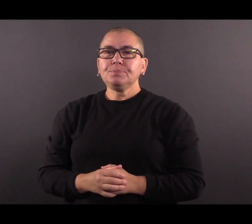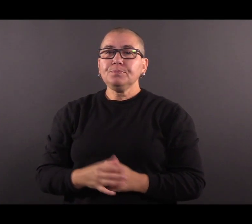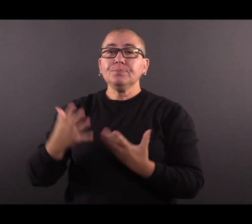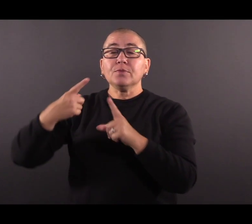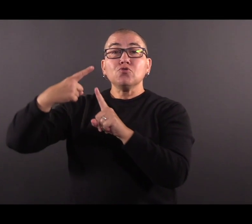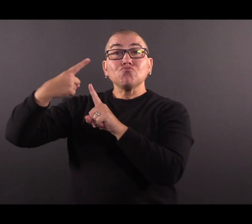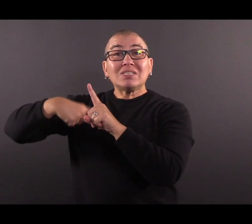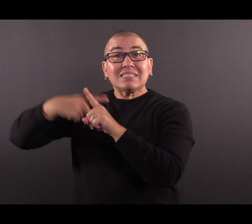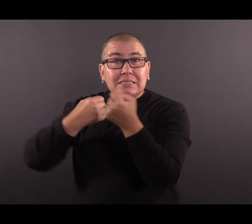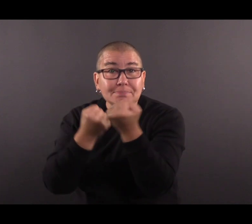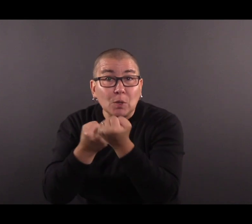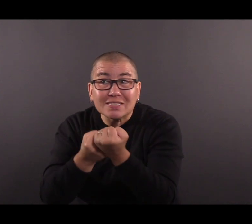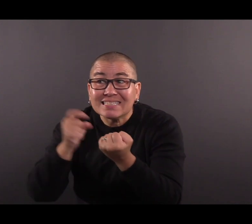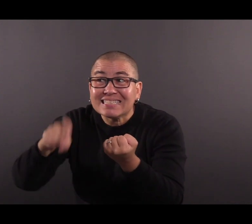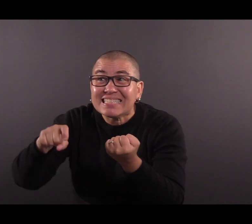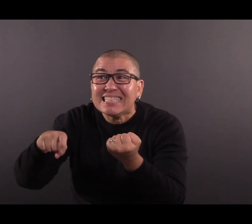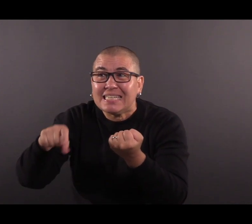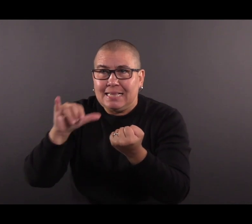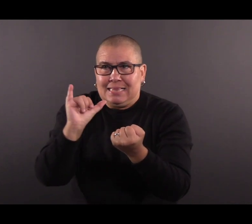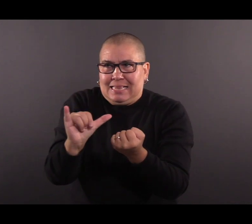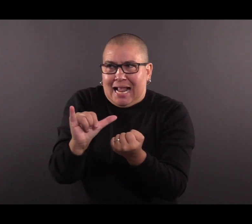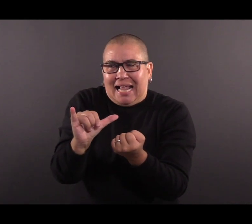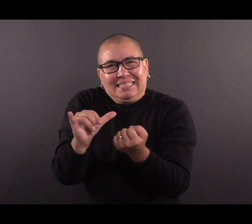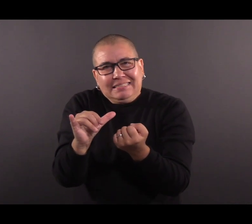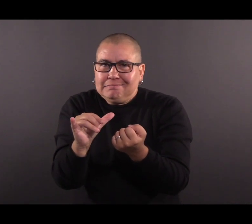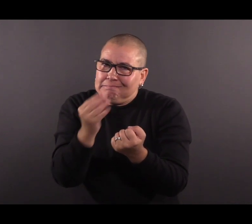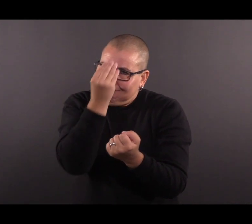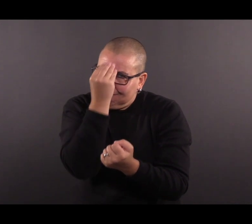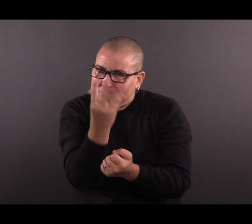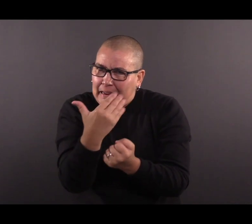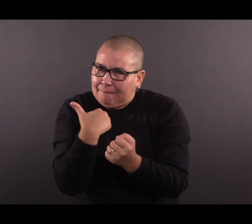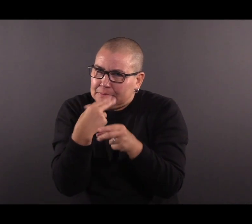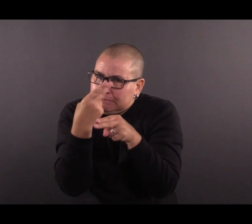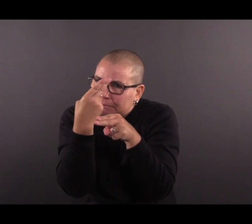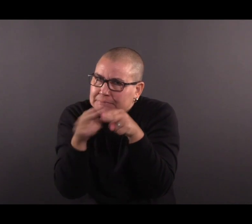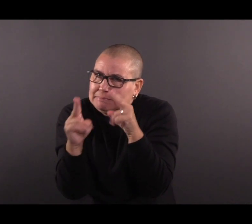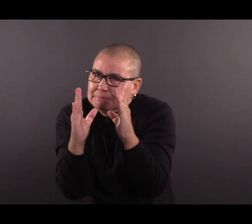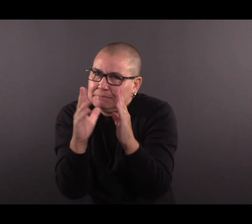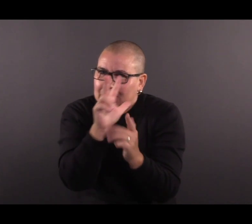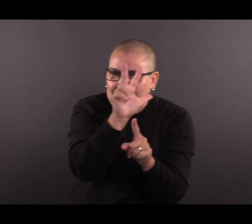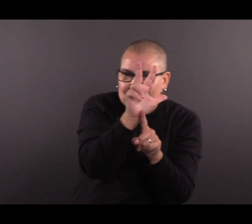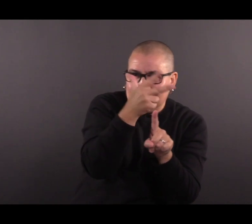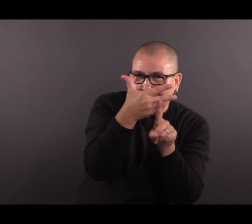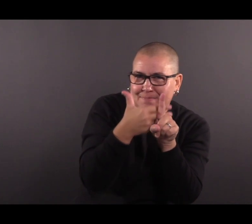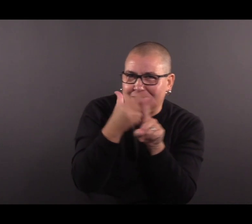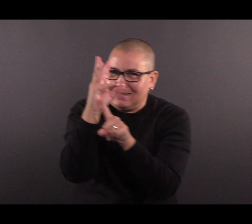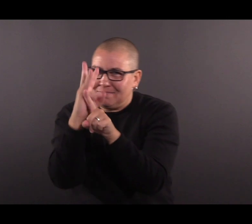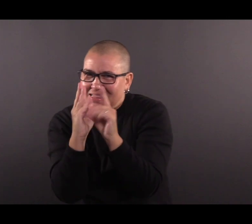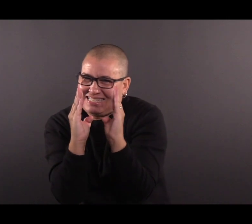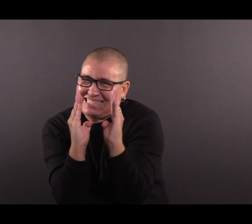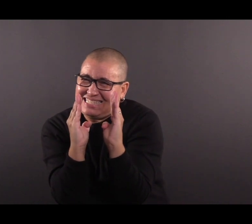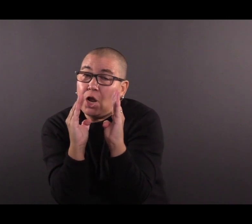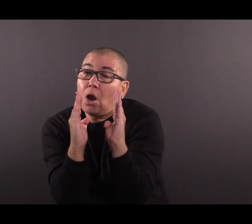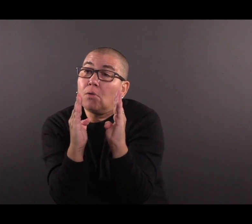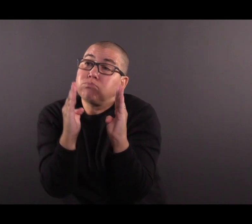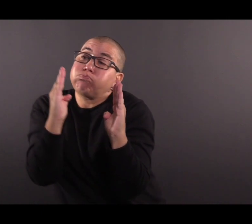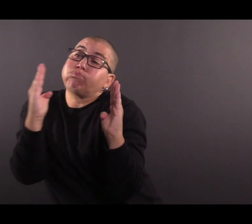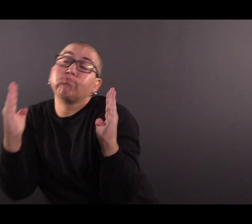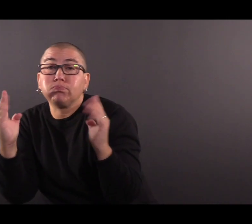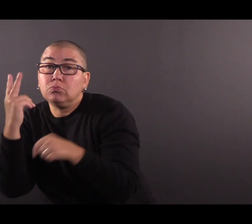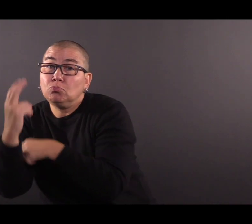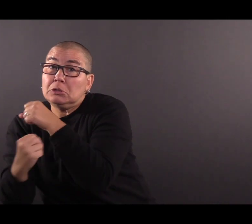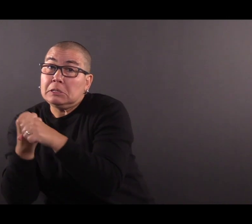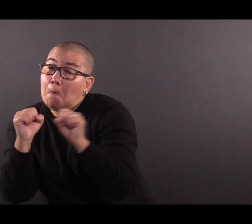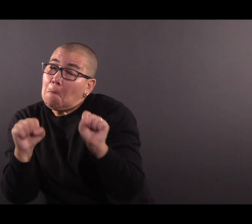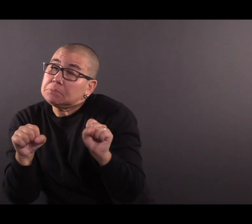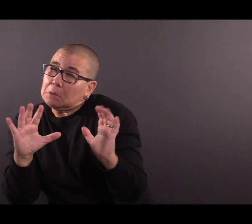Rental assistance and supportive services are time limited, usually between 3 to 6 months, although some can be up to 24